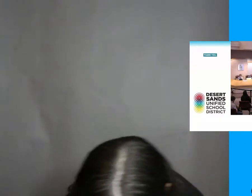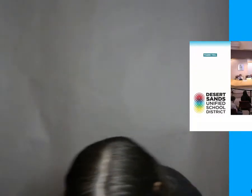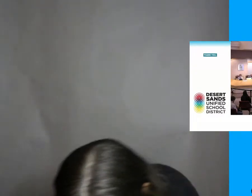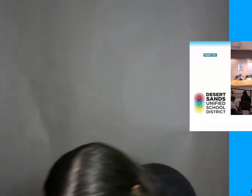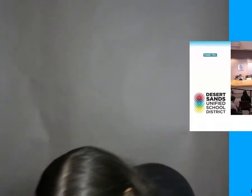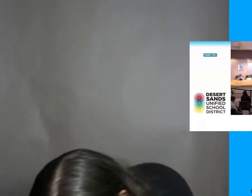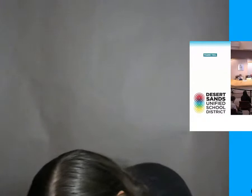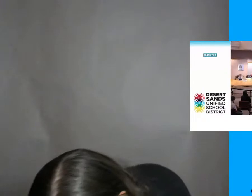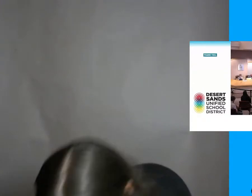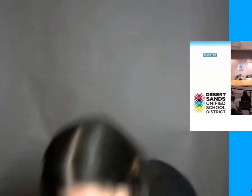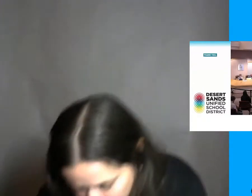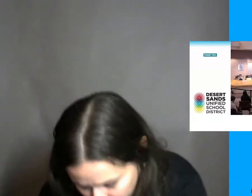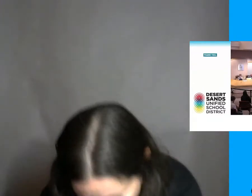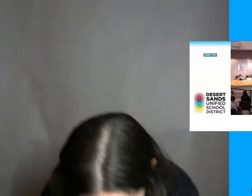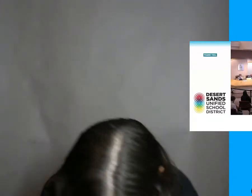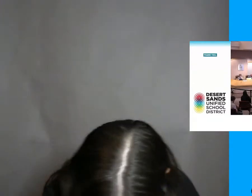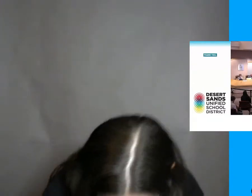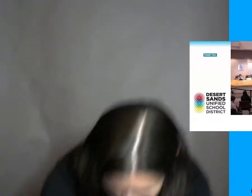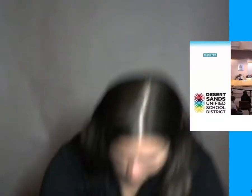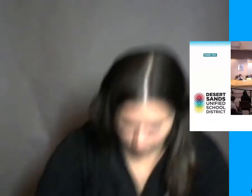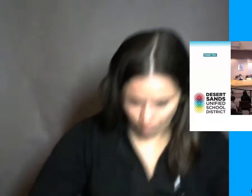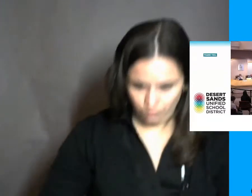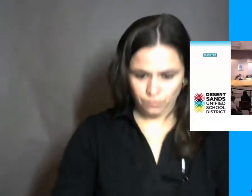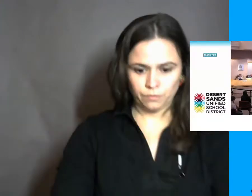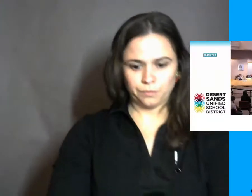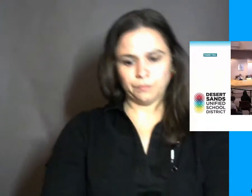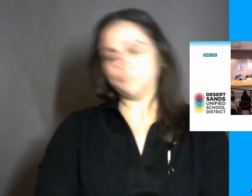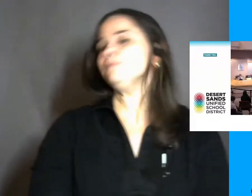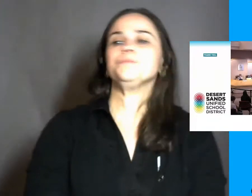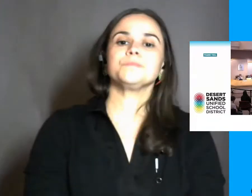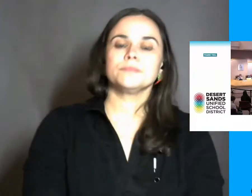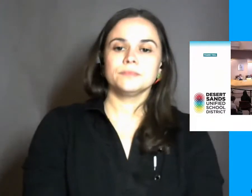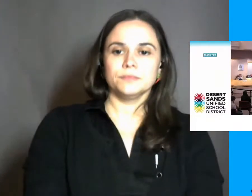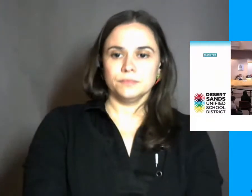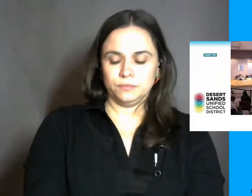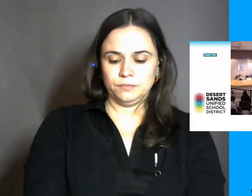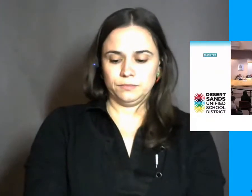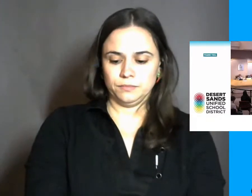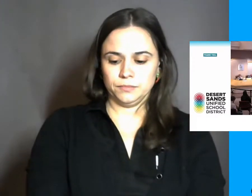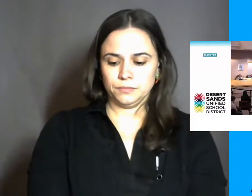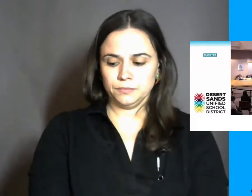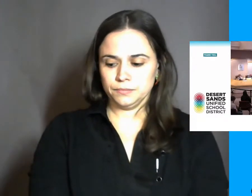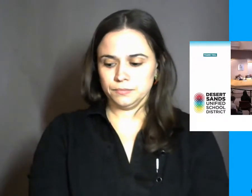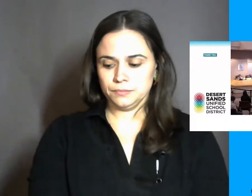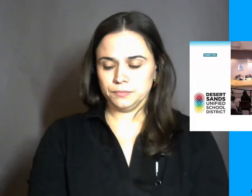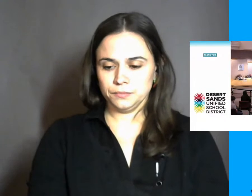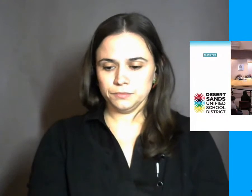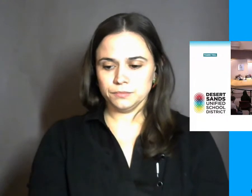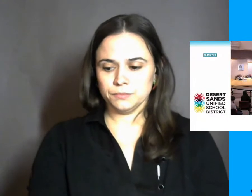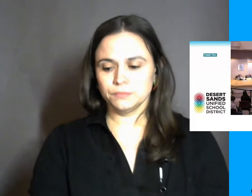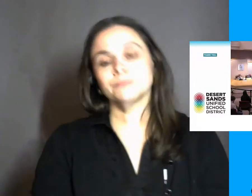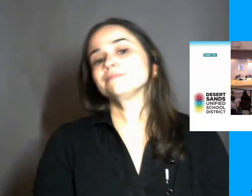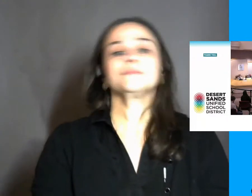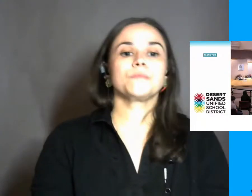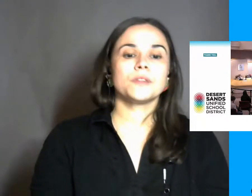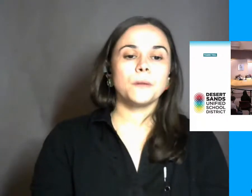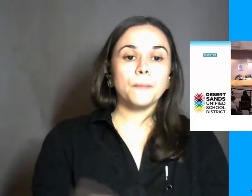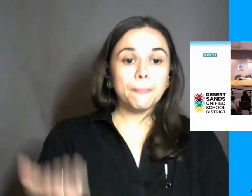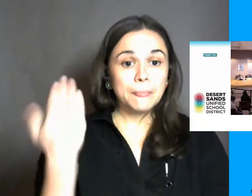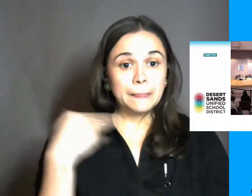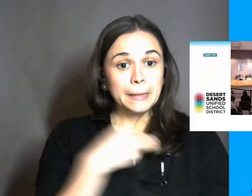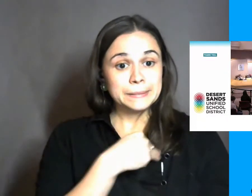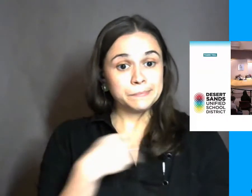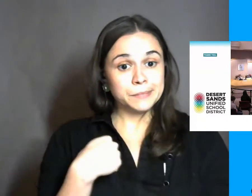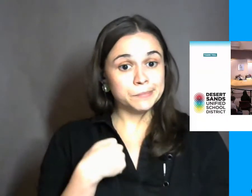shade structure. I know over at Ford, they still have that shade structure, which is really not a shade structure for the, and I'm assuming